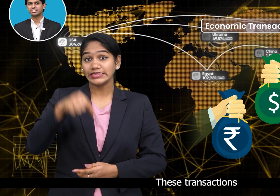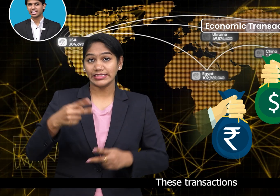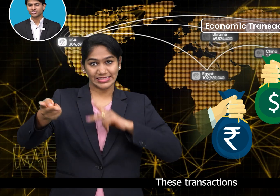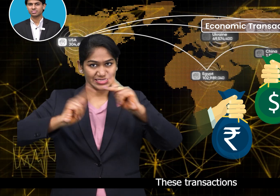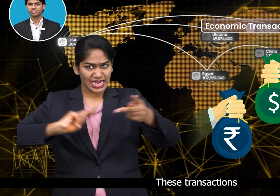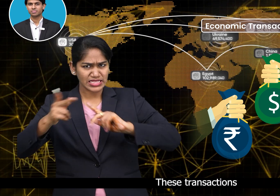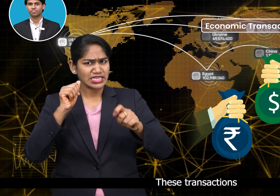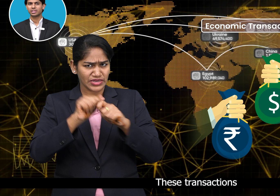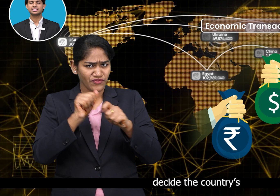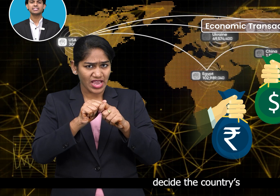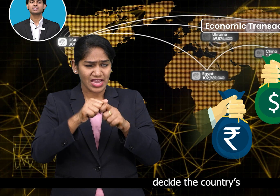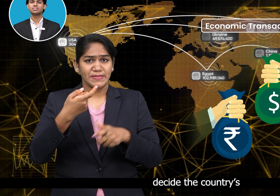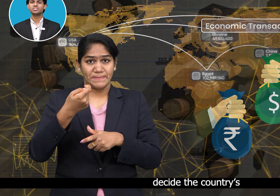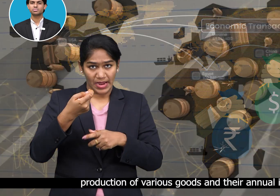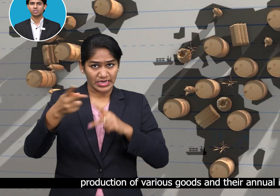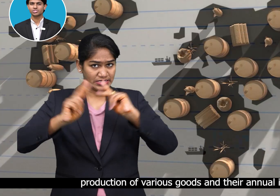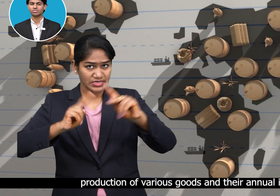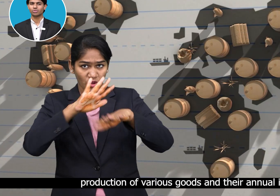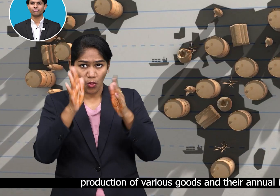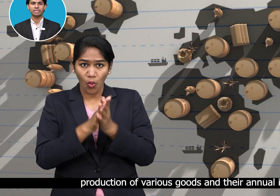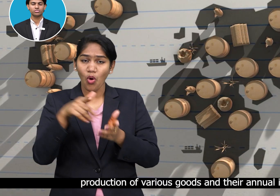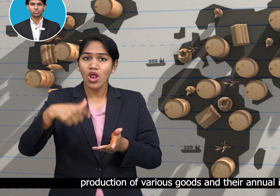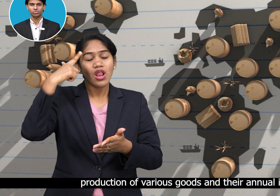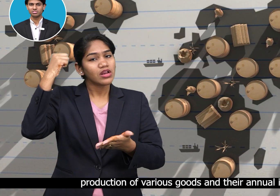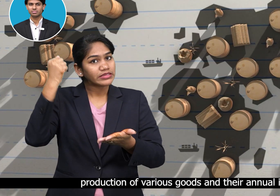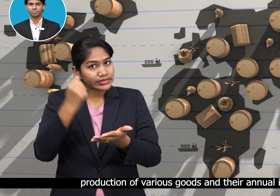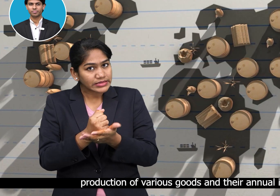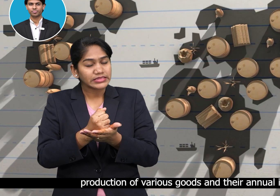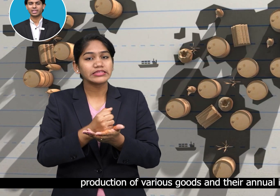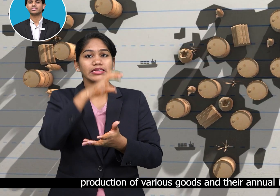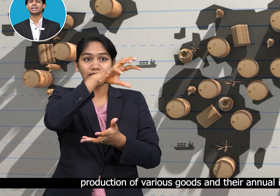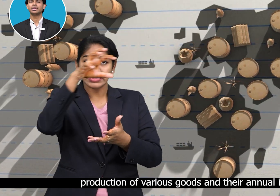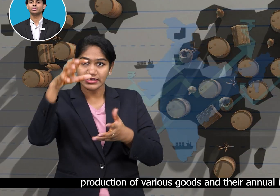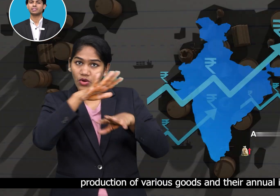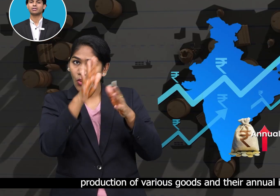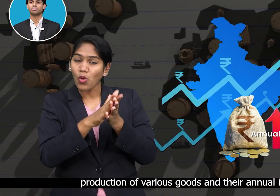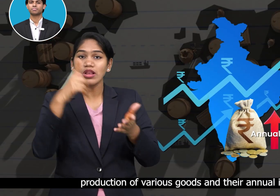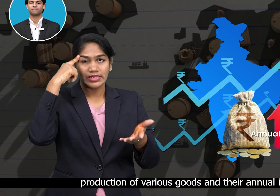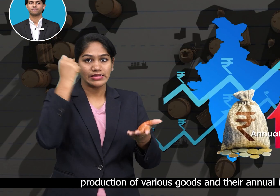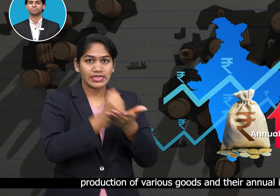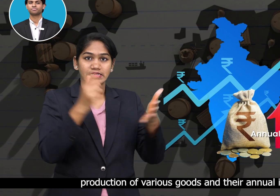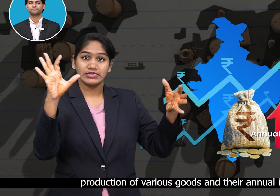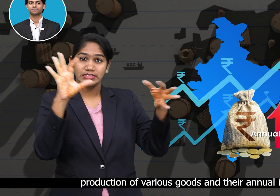These transactions decide the country's production of various goods and their annual income.